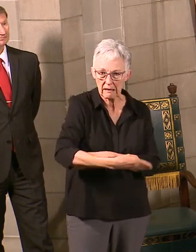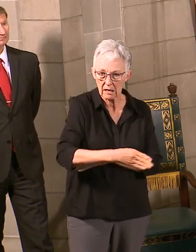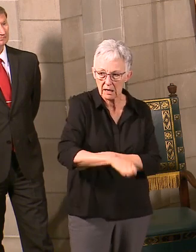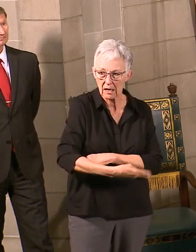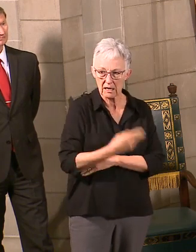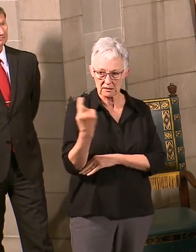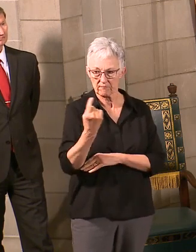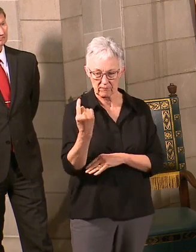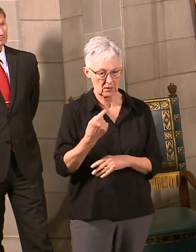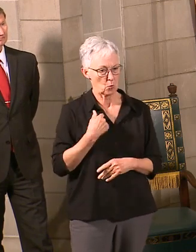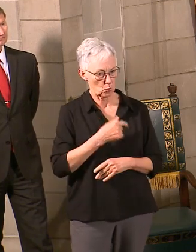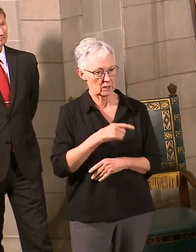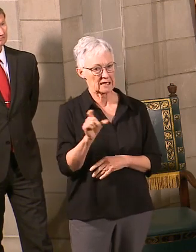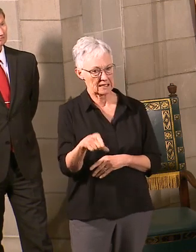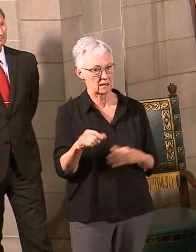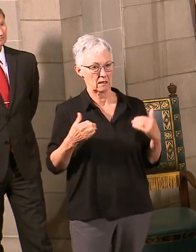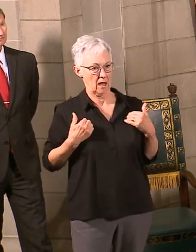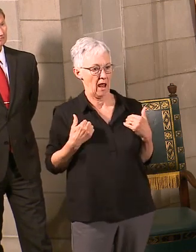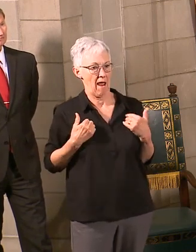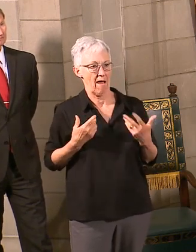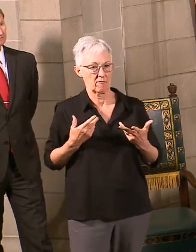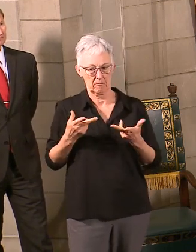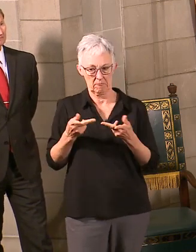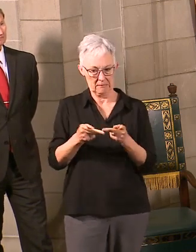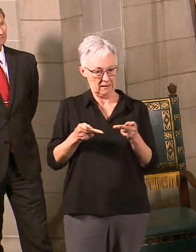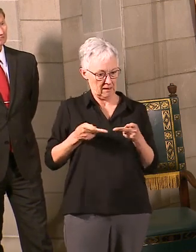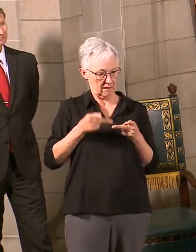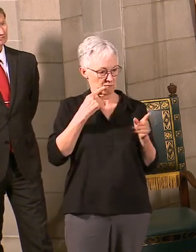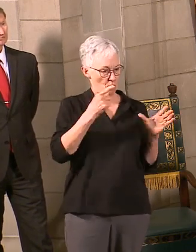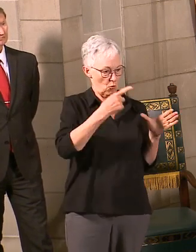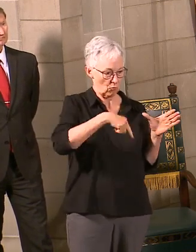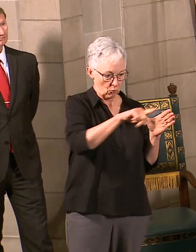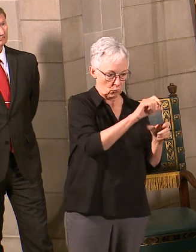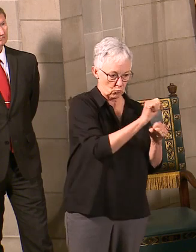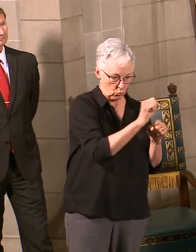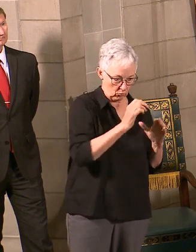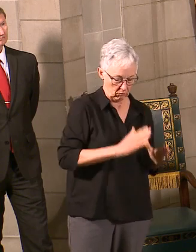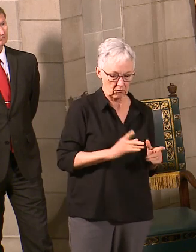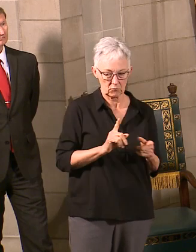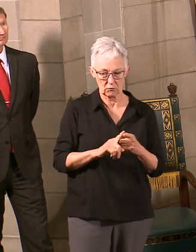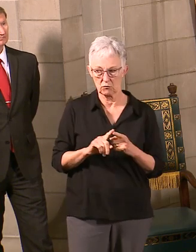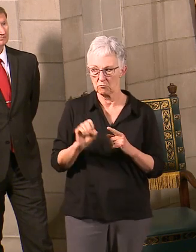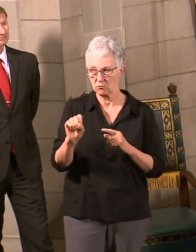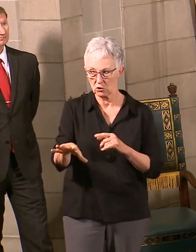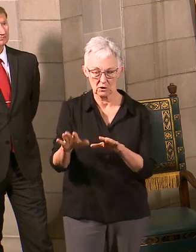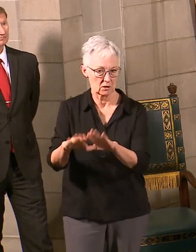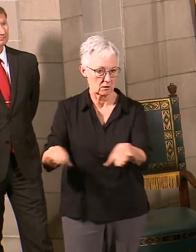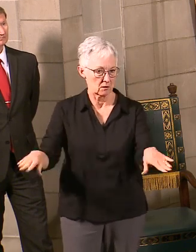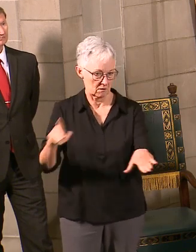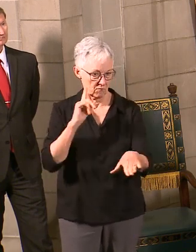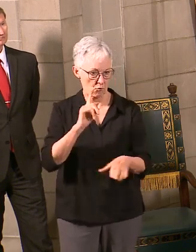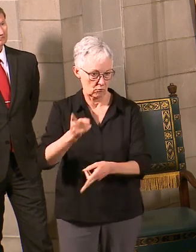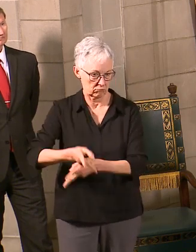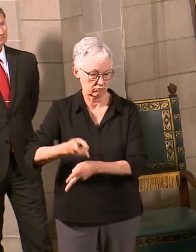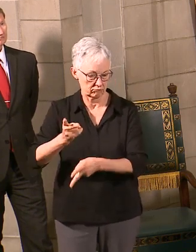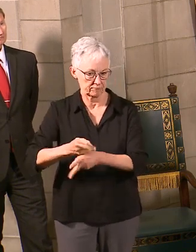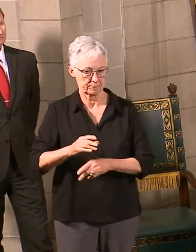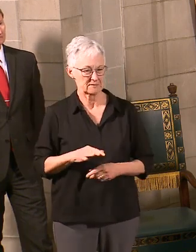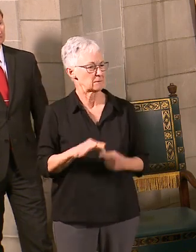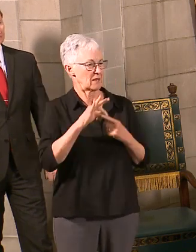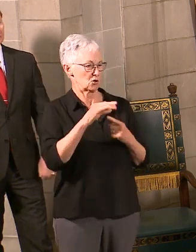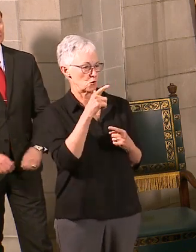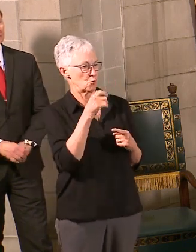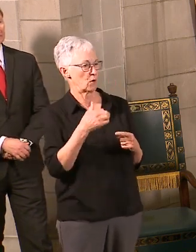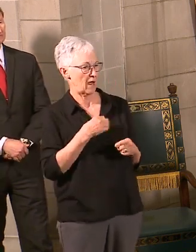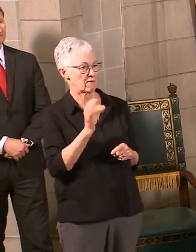that our families who are in need have that opportunity to be able to make sure they're taking care of their kids, especially if they've got an odd shift and a child